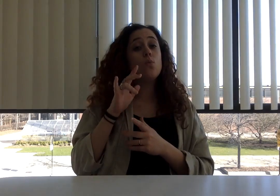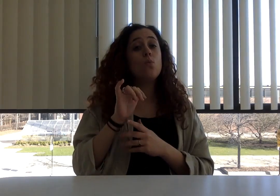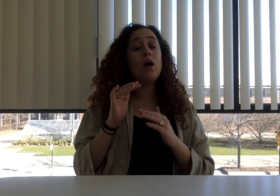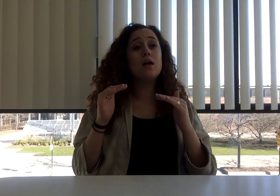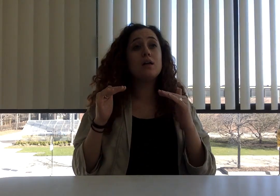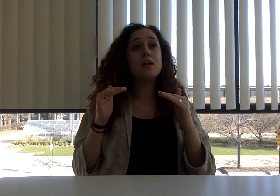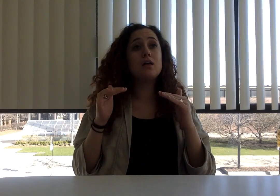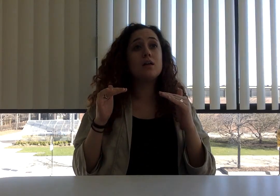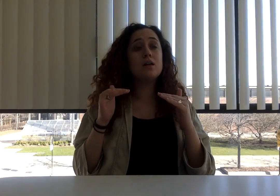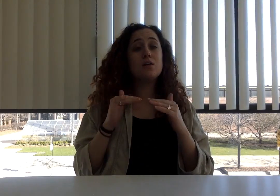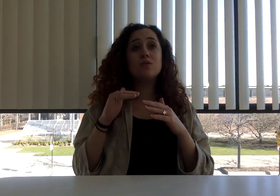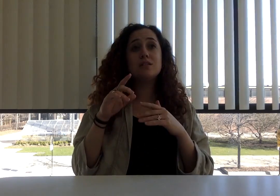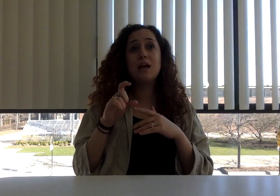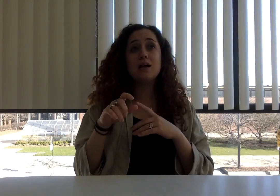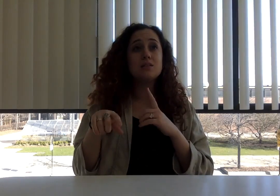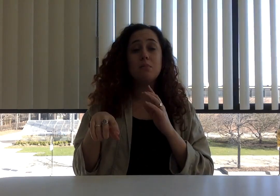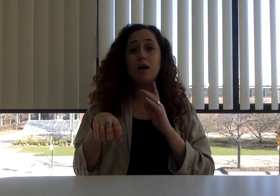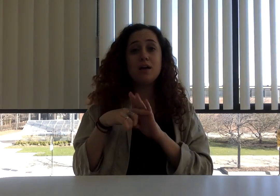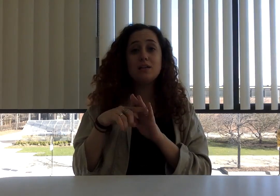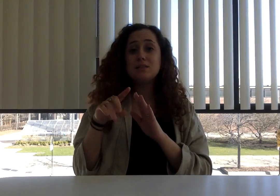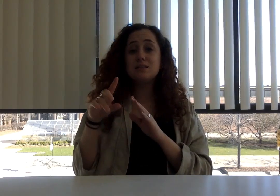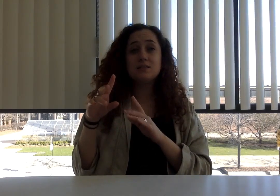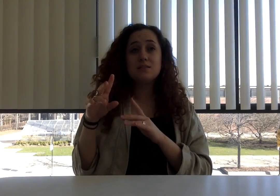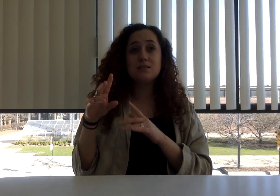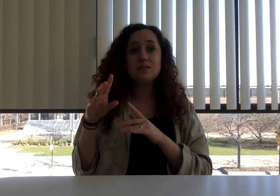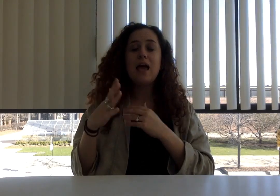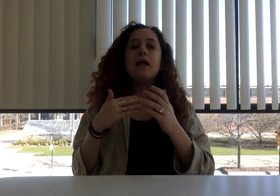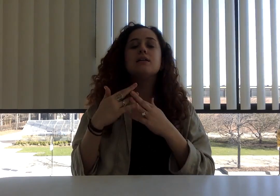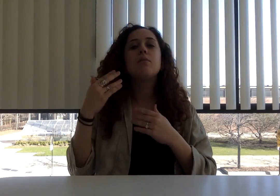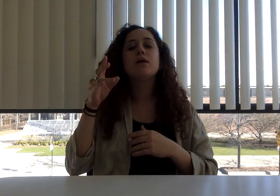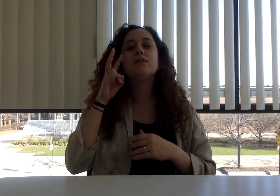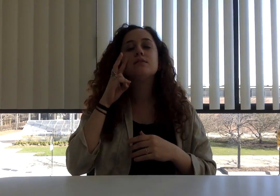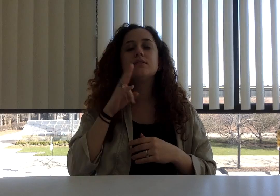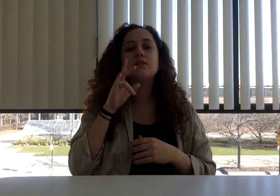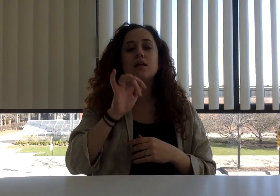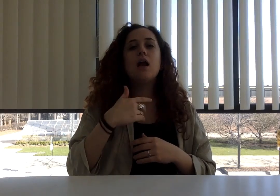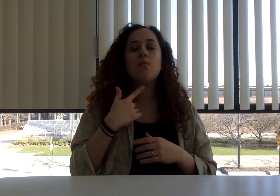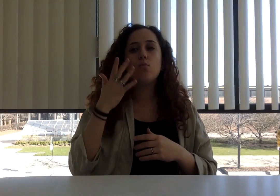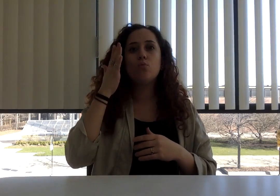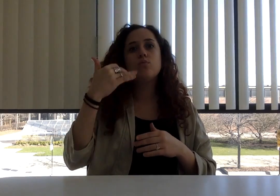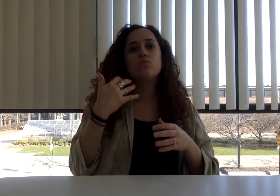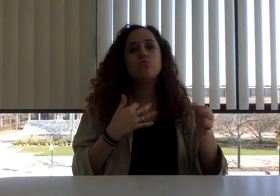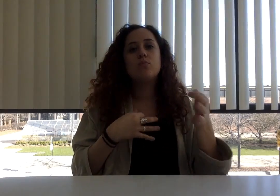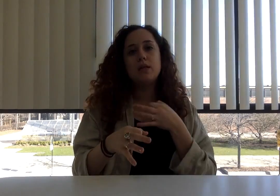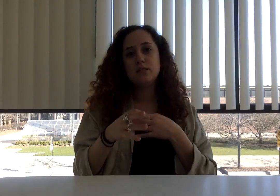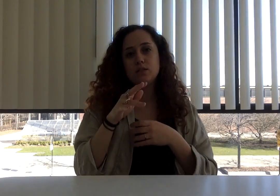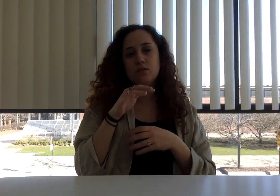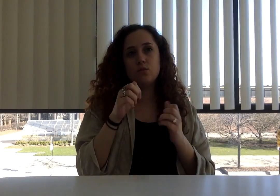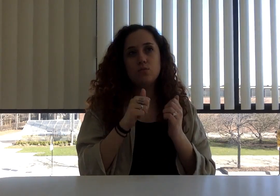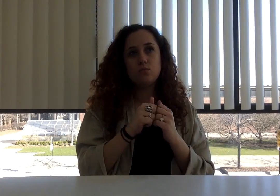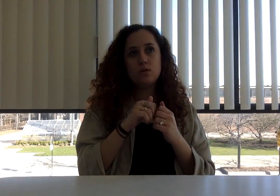I see y in the first equation, I'm going to replace it with 1 minus x squared. Question?